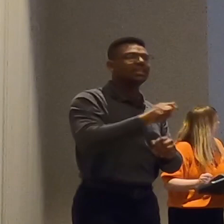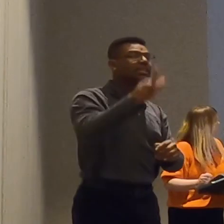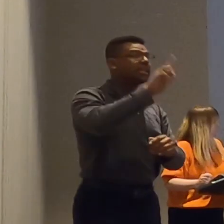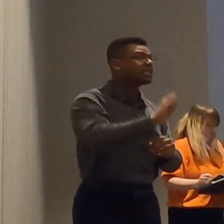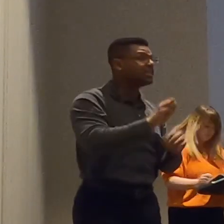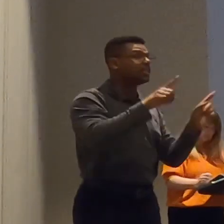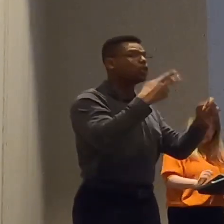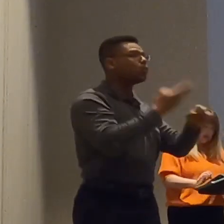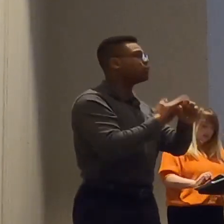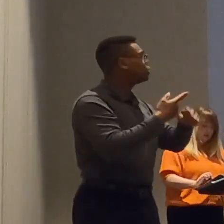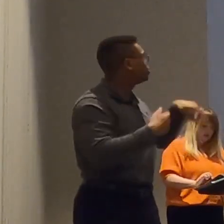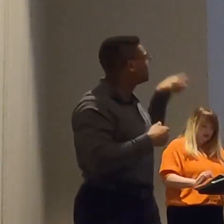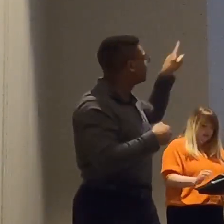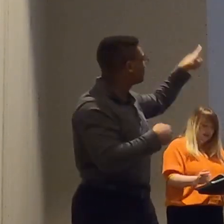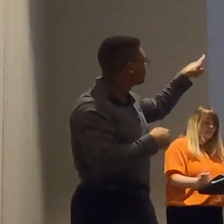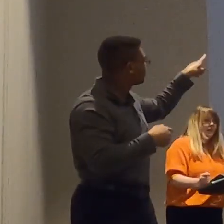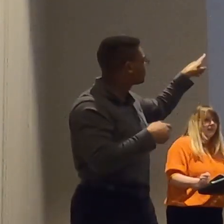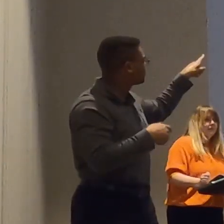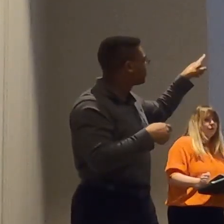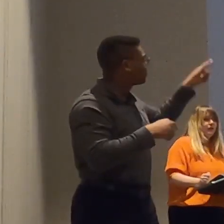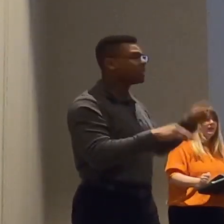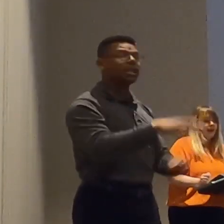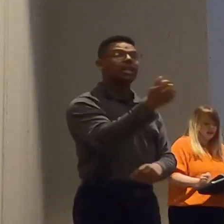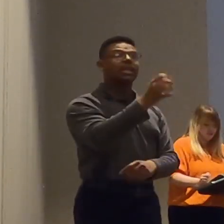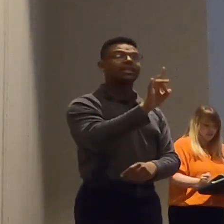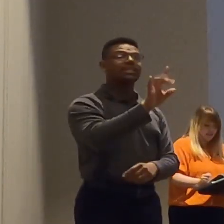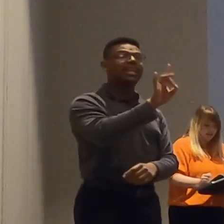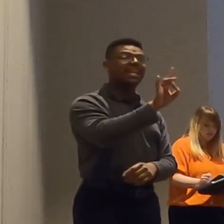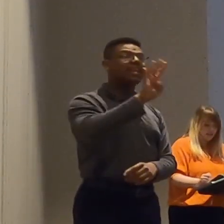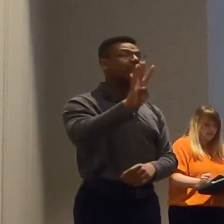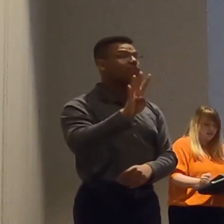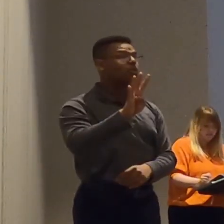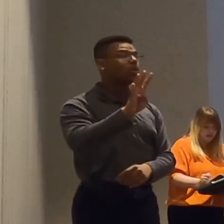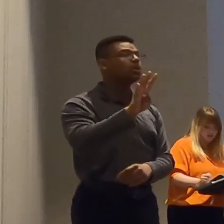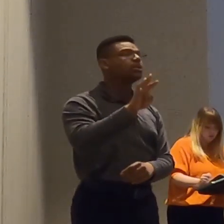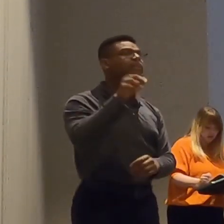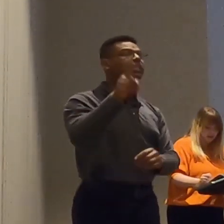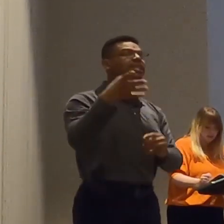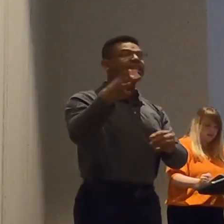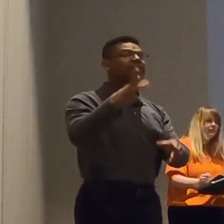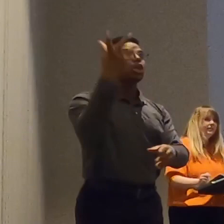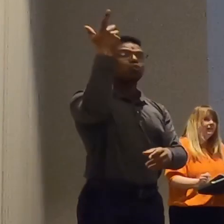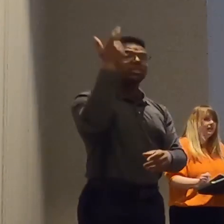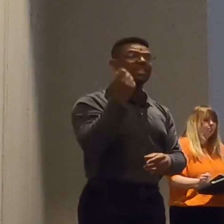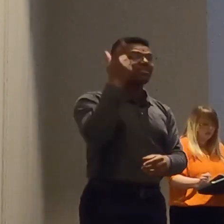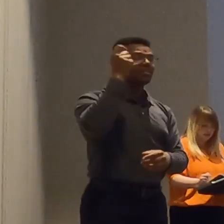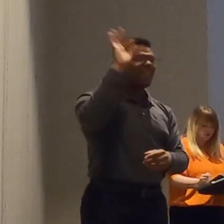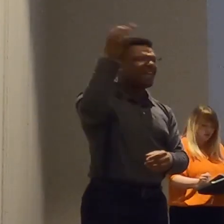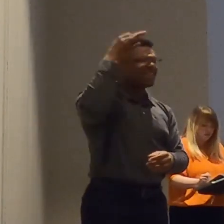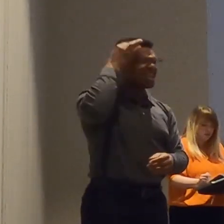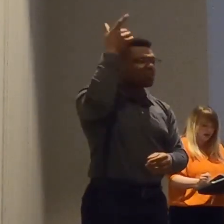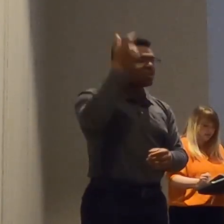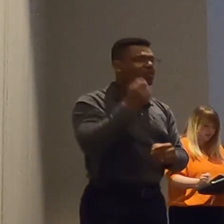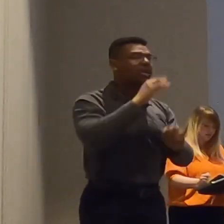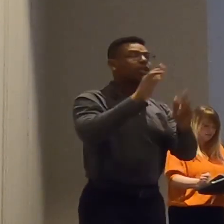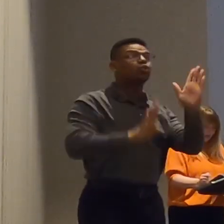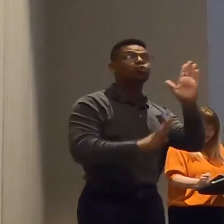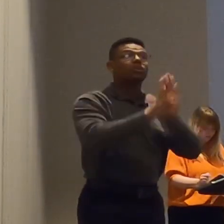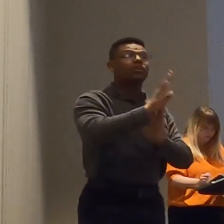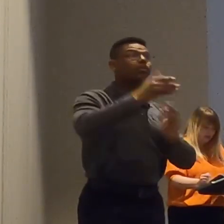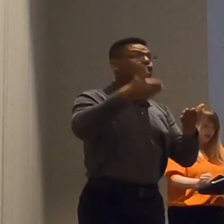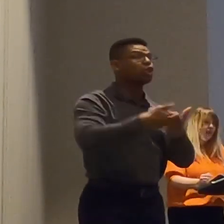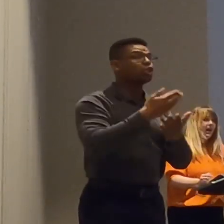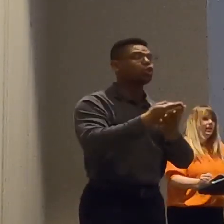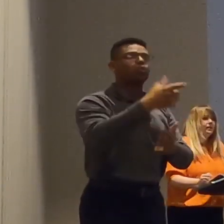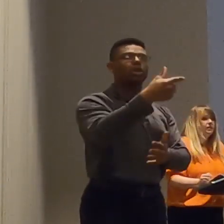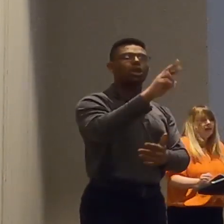this work. So in 1984, he actually received a federal grant to develop this new graphic